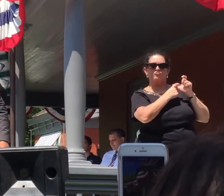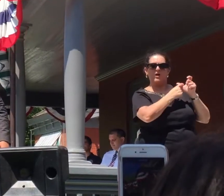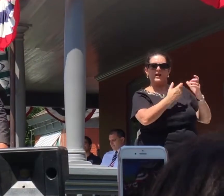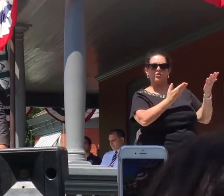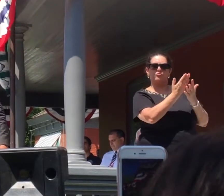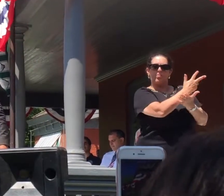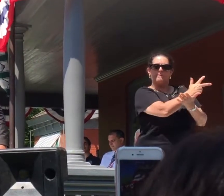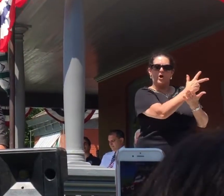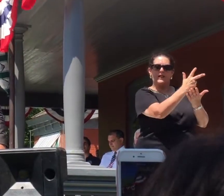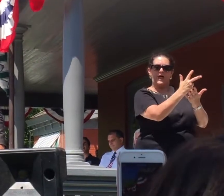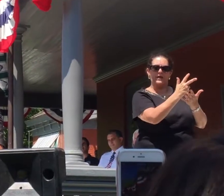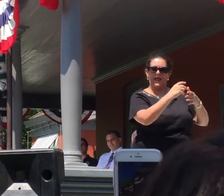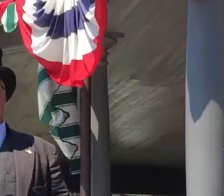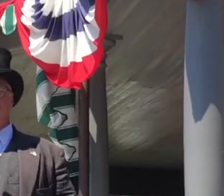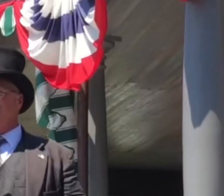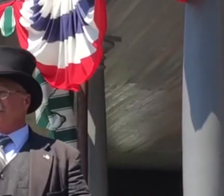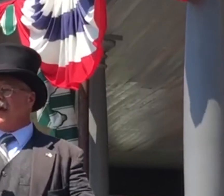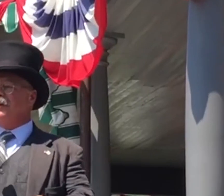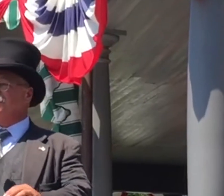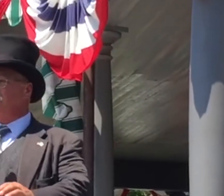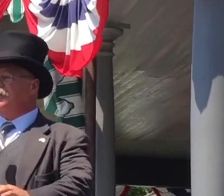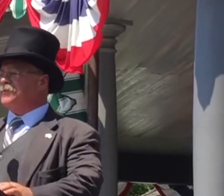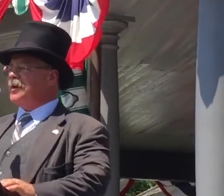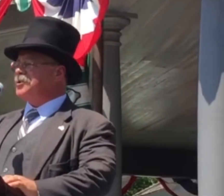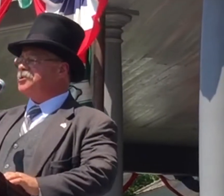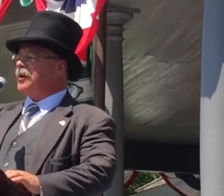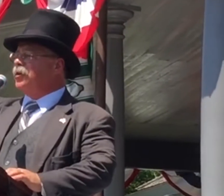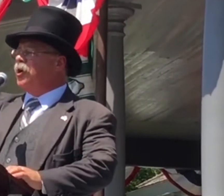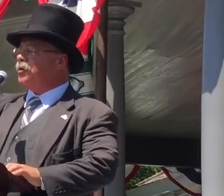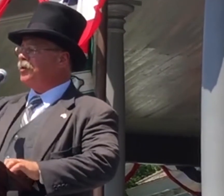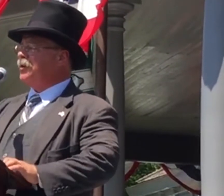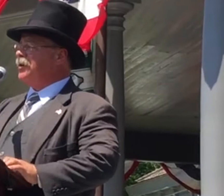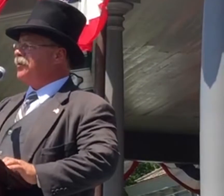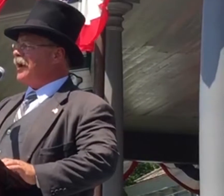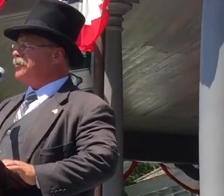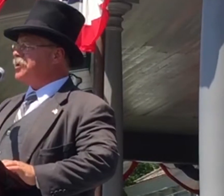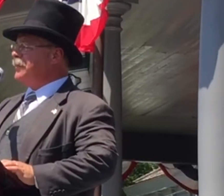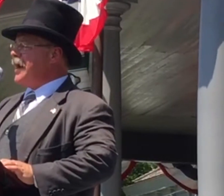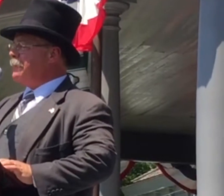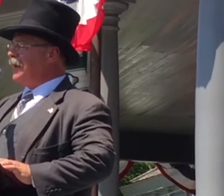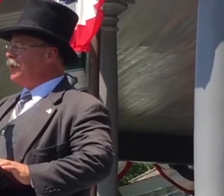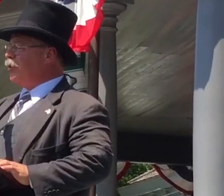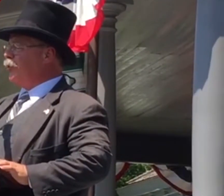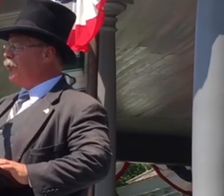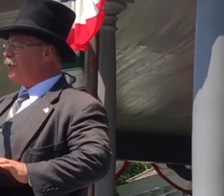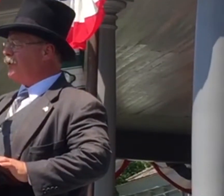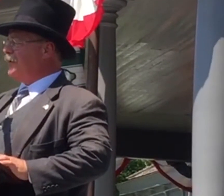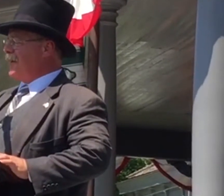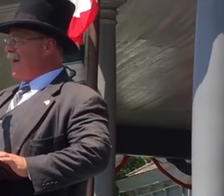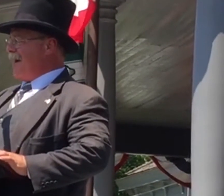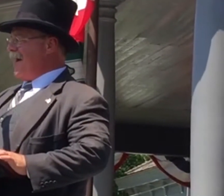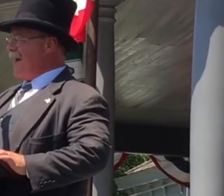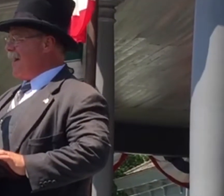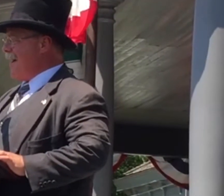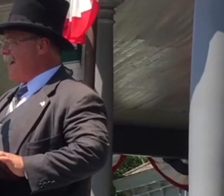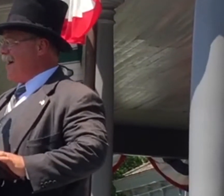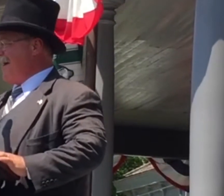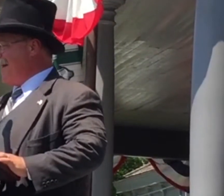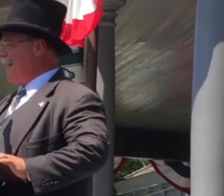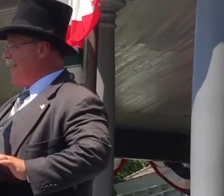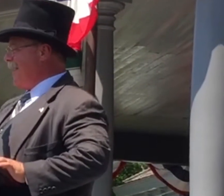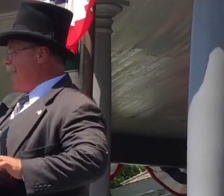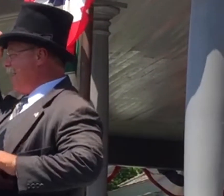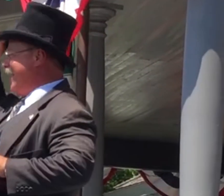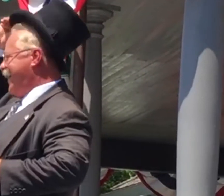lot. I had on my top hat. He pointed at me and told his friends, he said, look, there's the Monopoly dude.